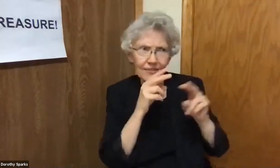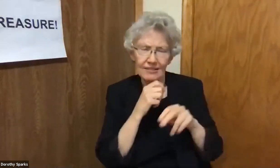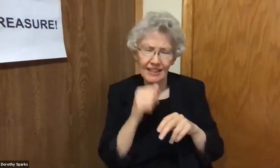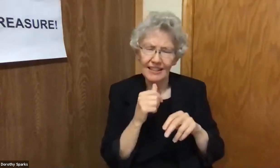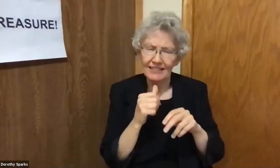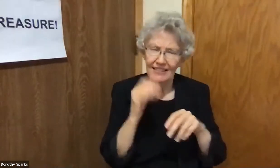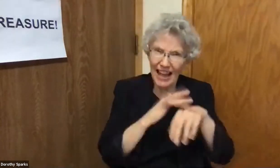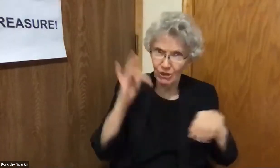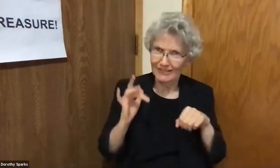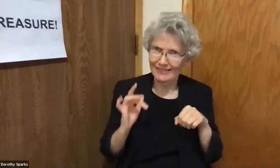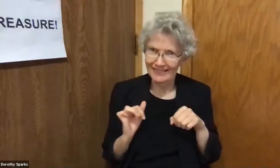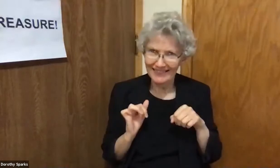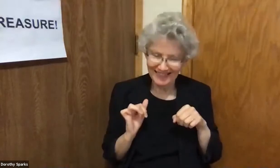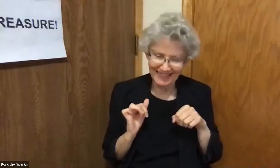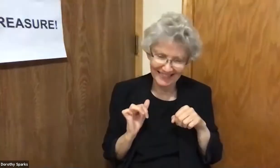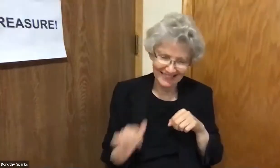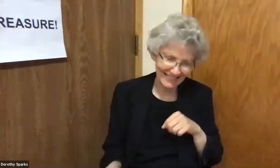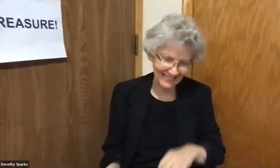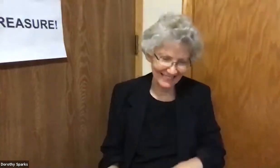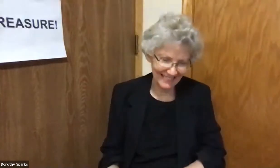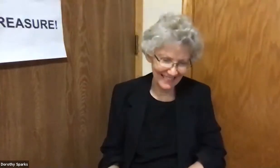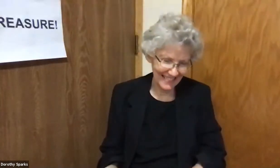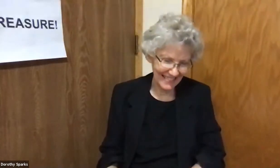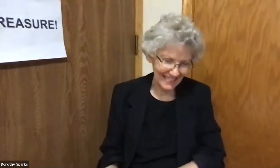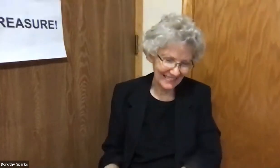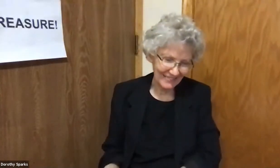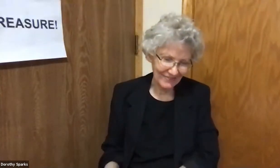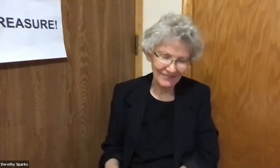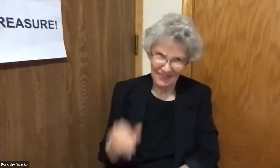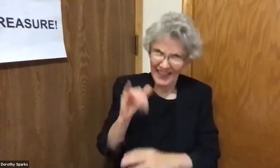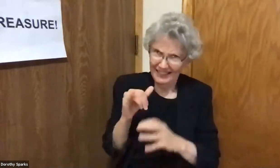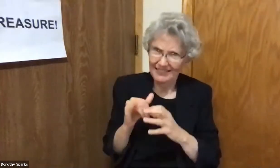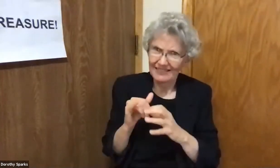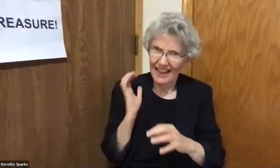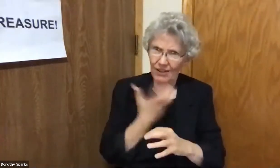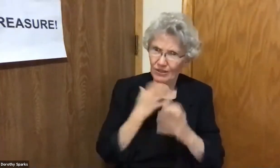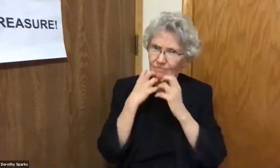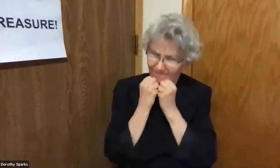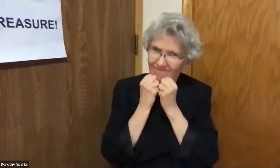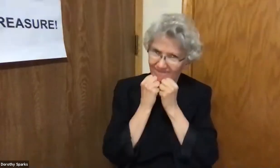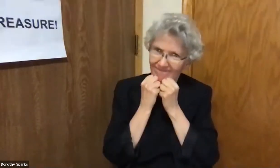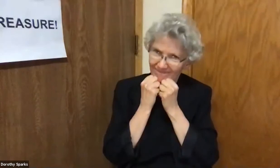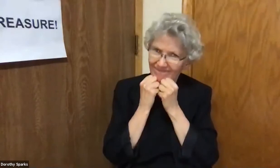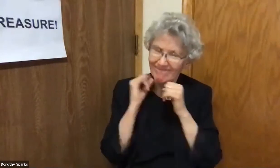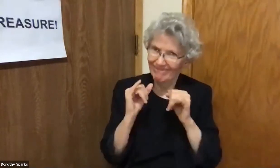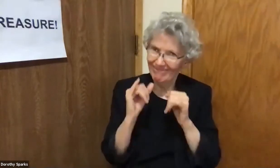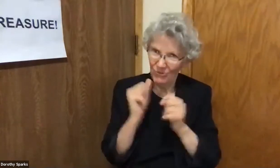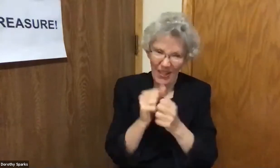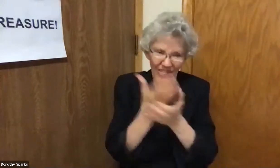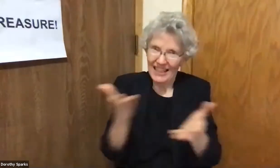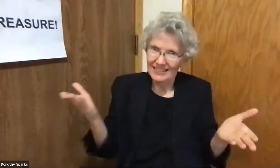And for something that we value or treasure, we might set it out to be viewed only but not touched.